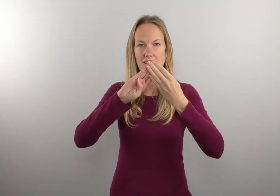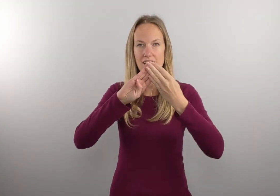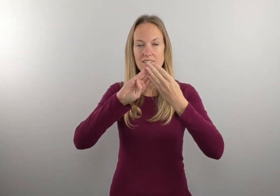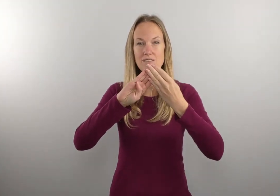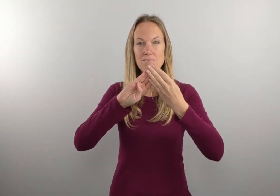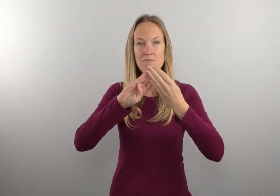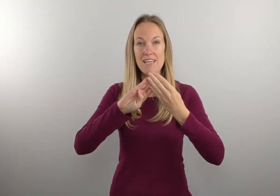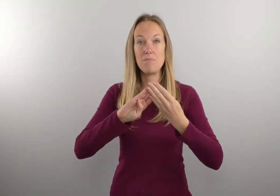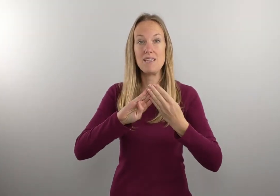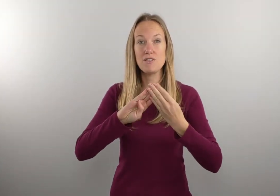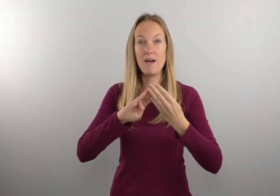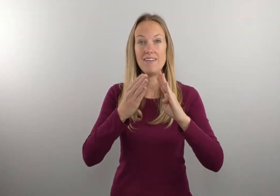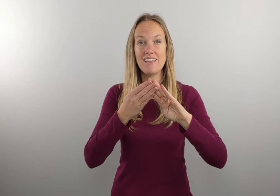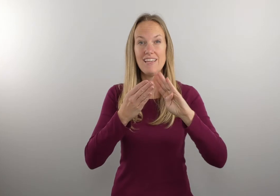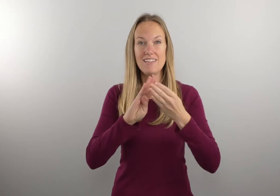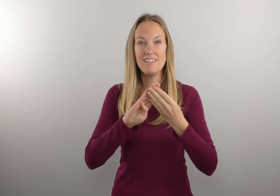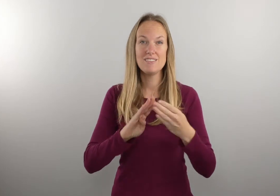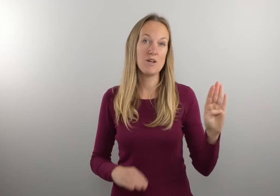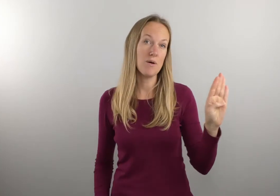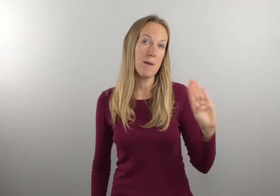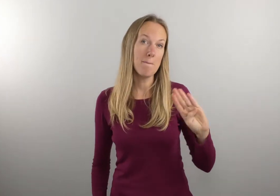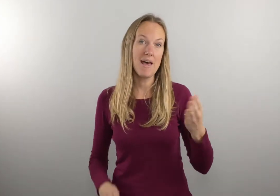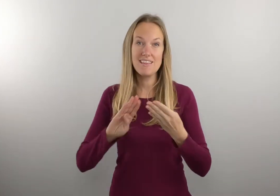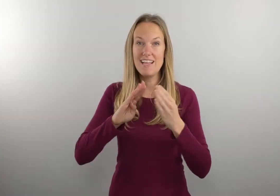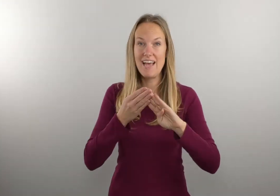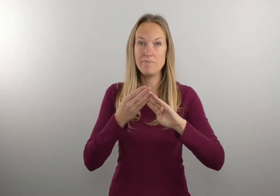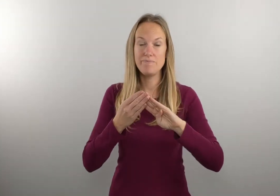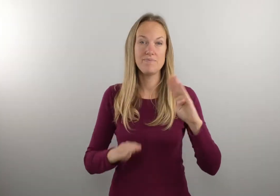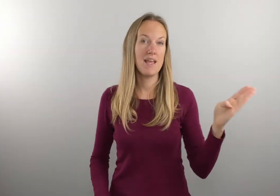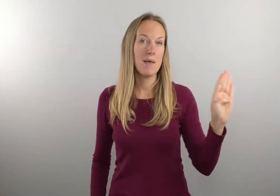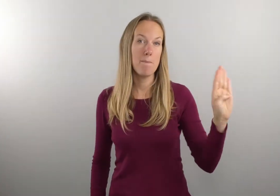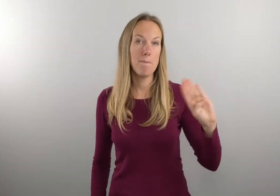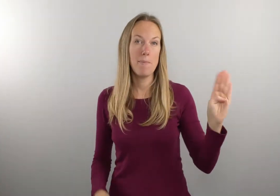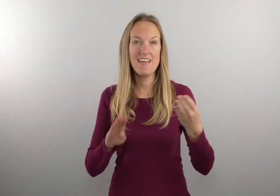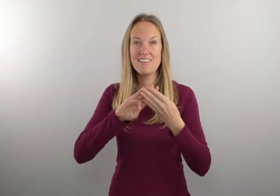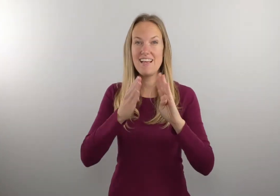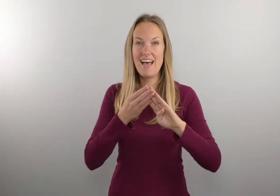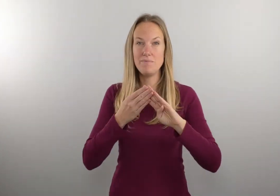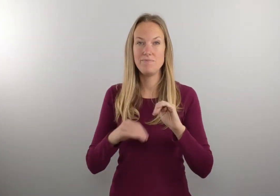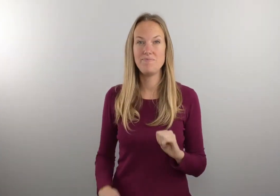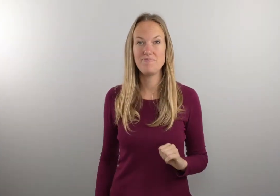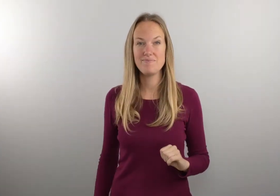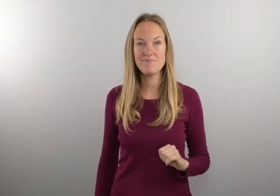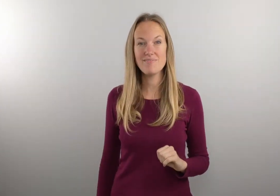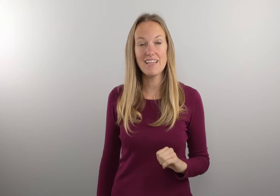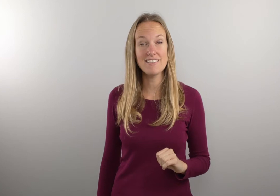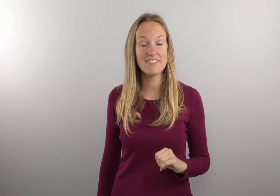hand, making a B as well. Okay, so Bethlehem, Bethlehem. Okay, so that